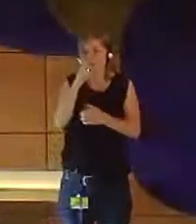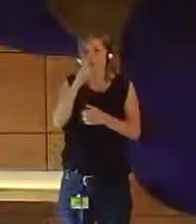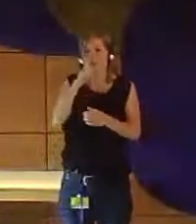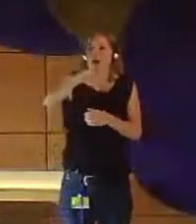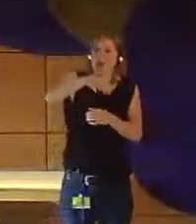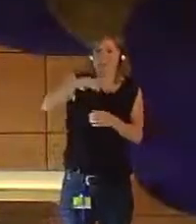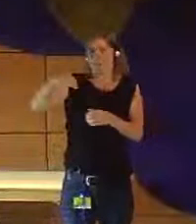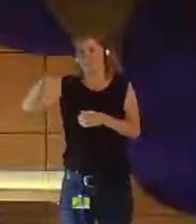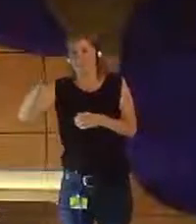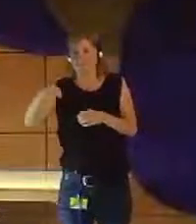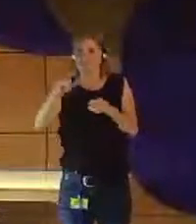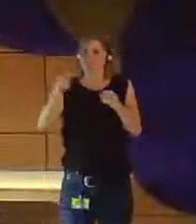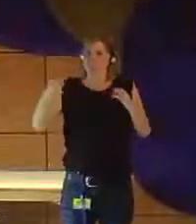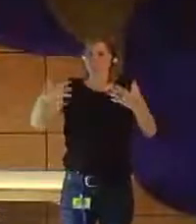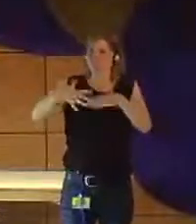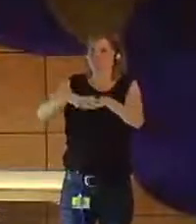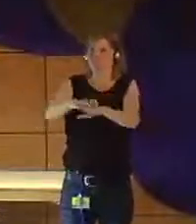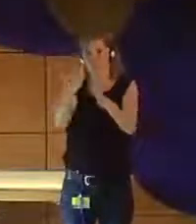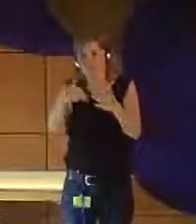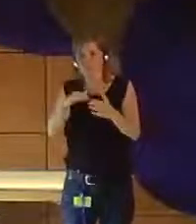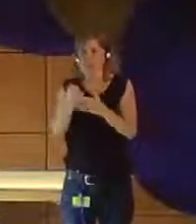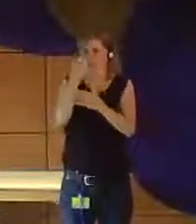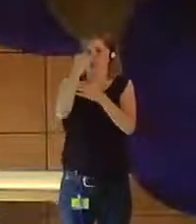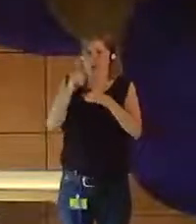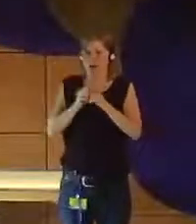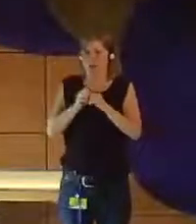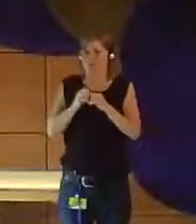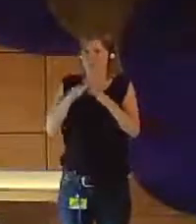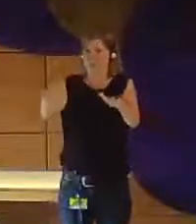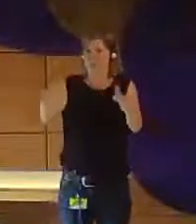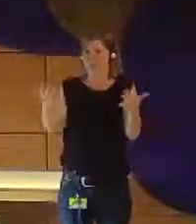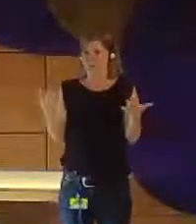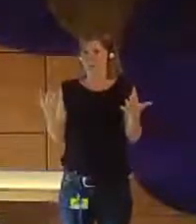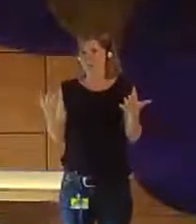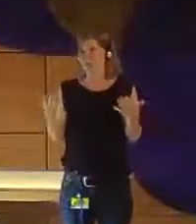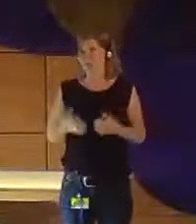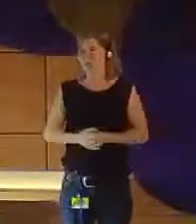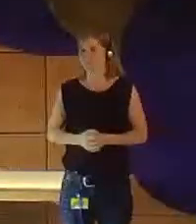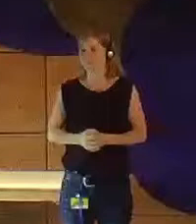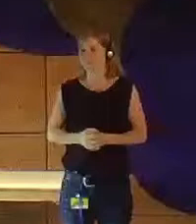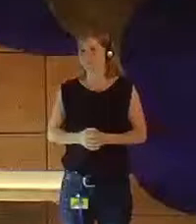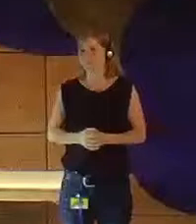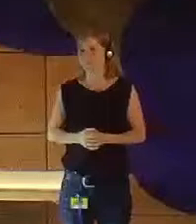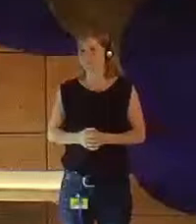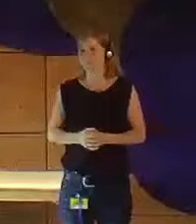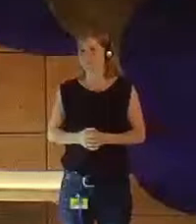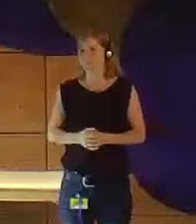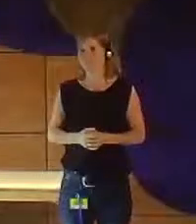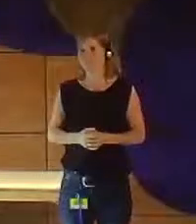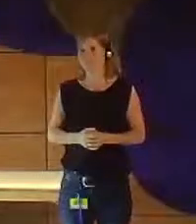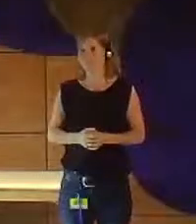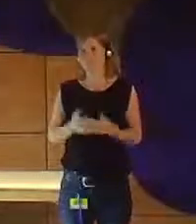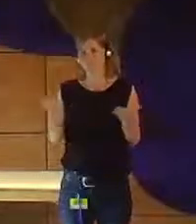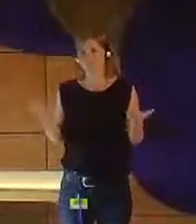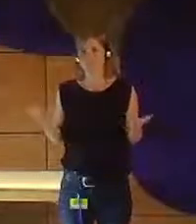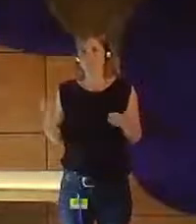good puberty growth spurt, if you're on growth hormone, you would continue the growth hormone and add in the sex hormones. So you have both